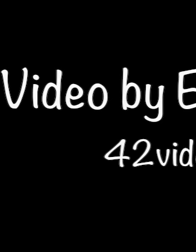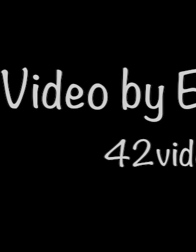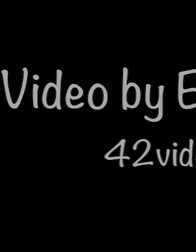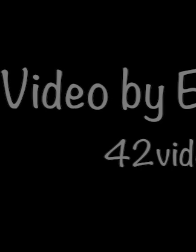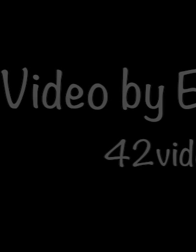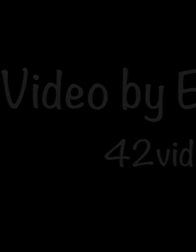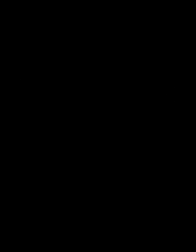Thank you.